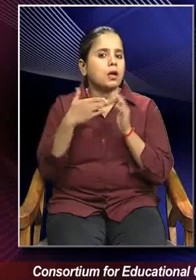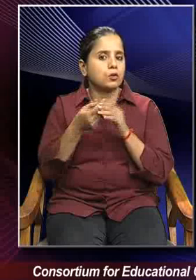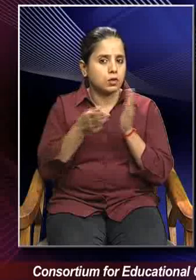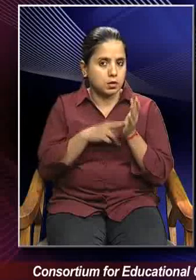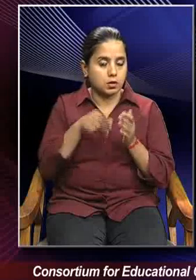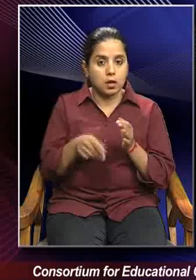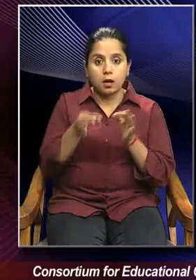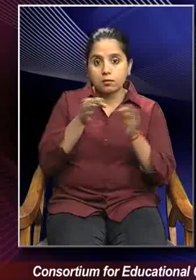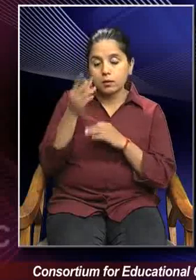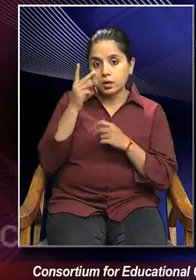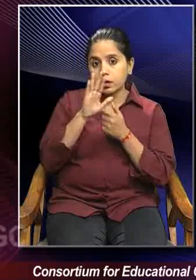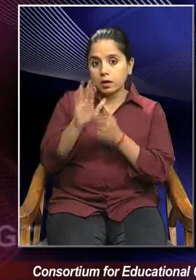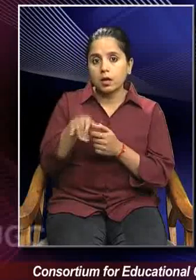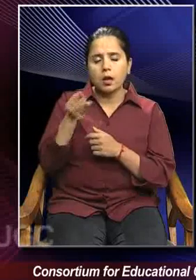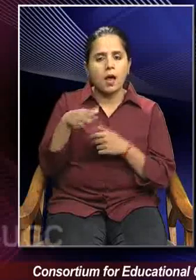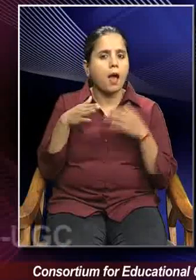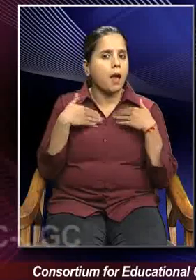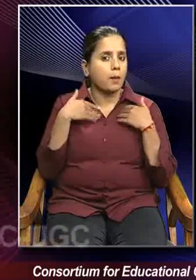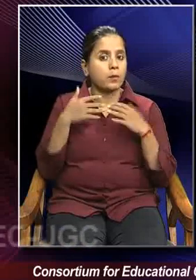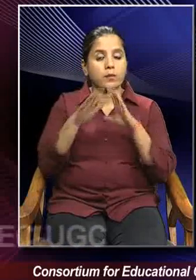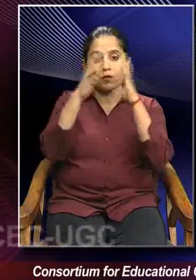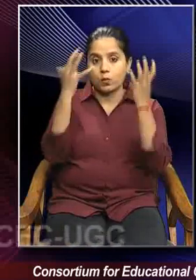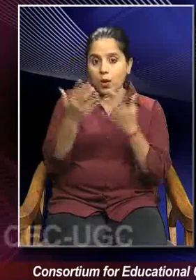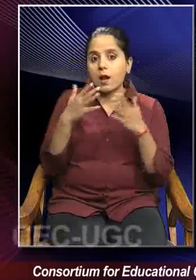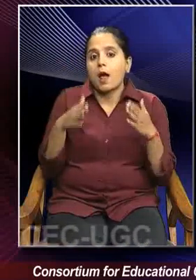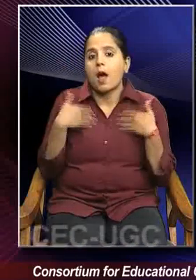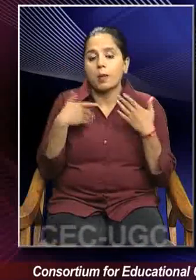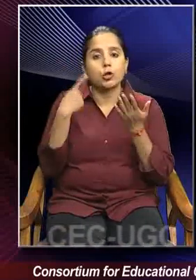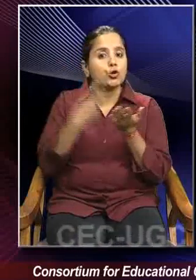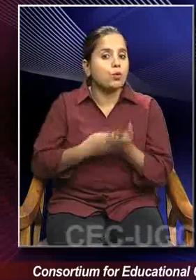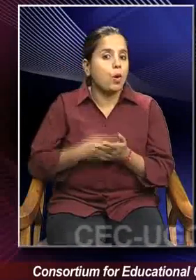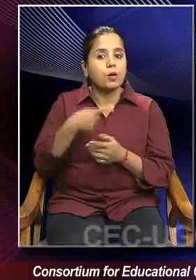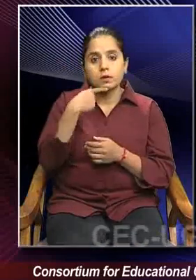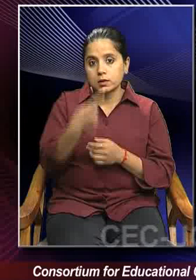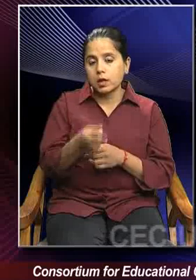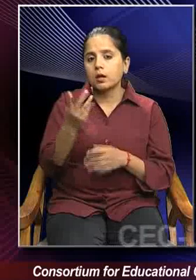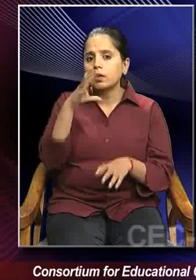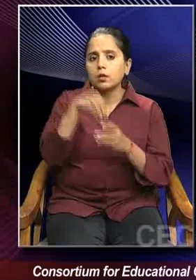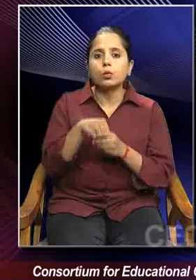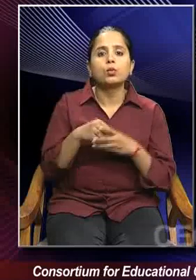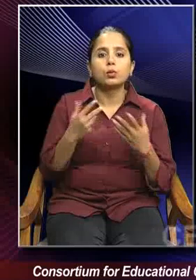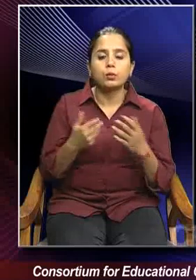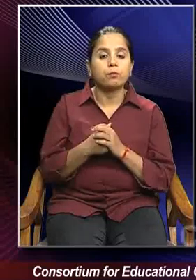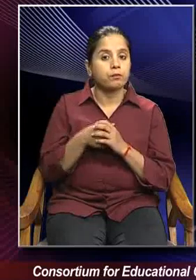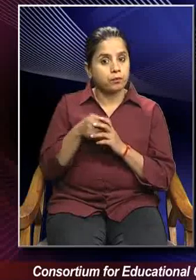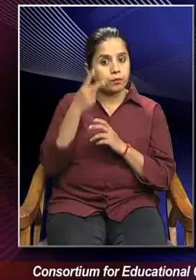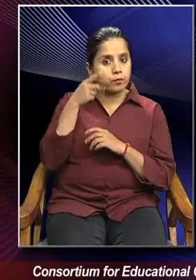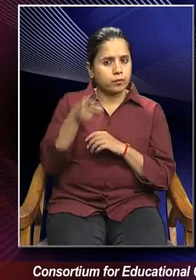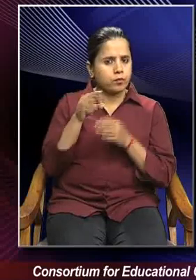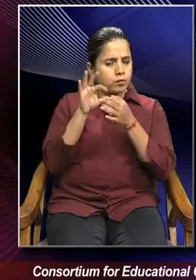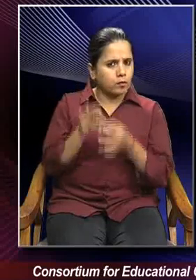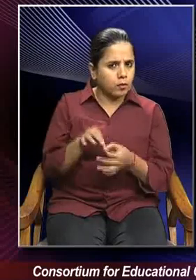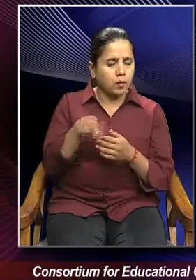of happiness, according to the World Happiness Report, include, according to this